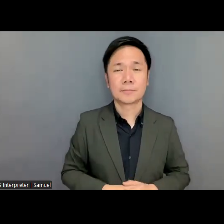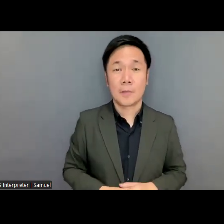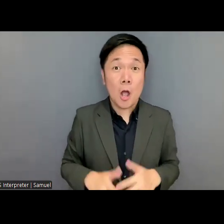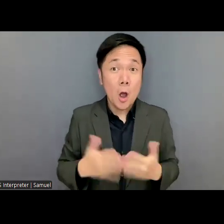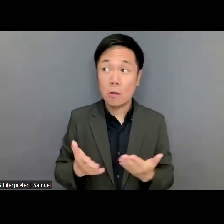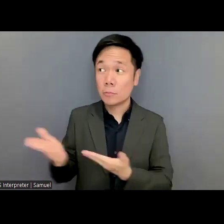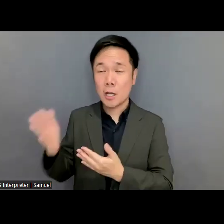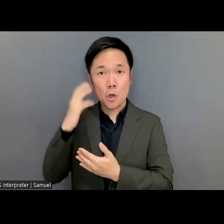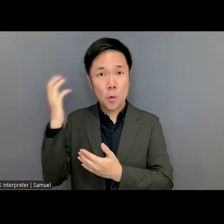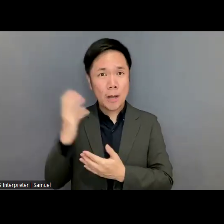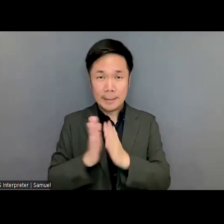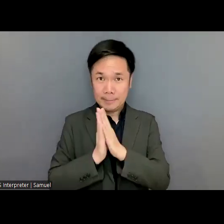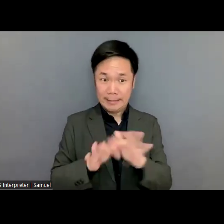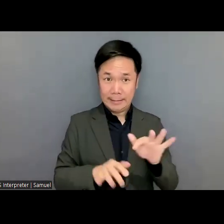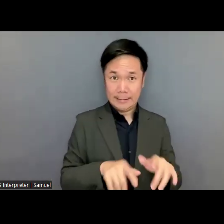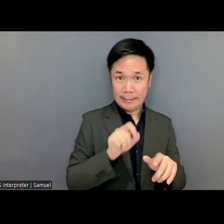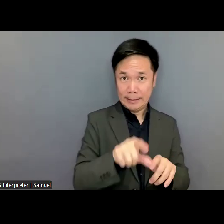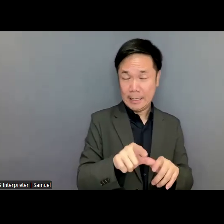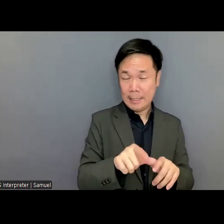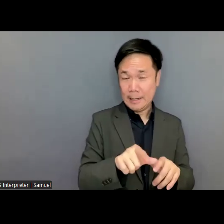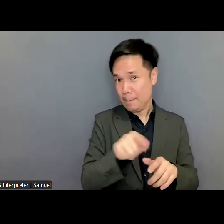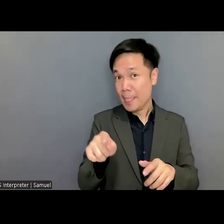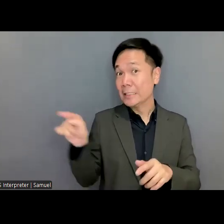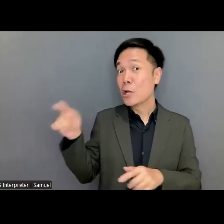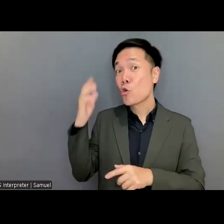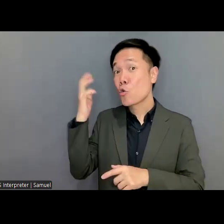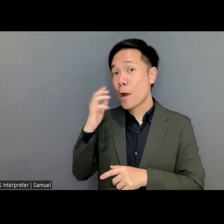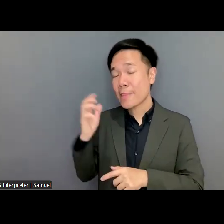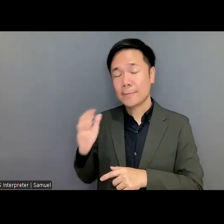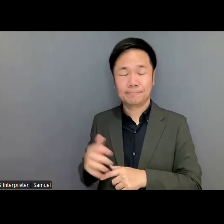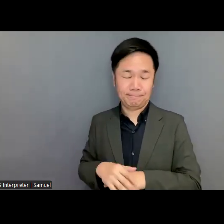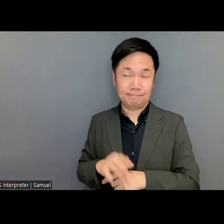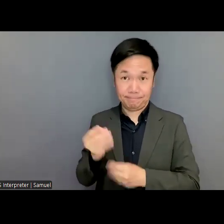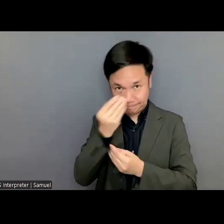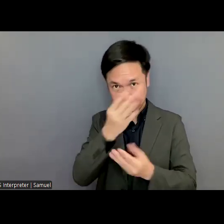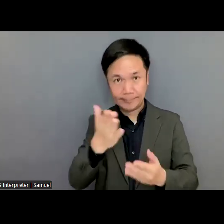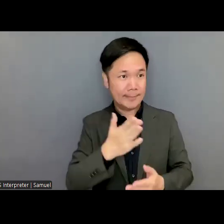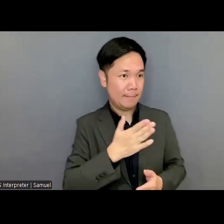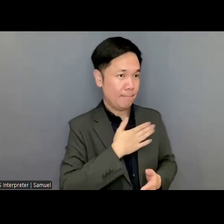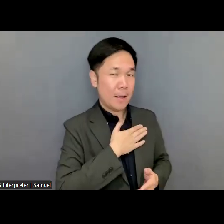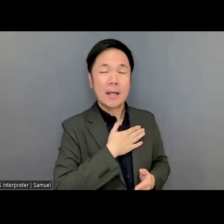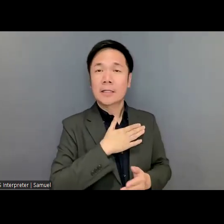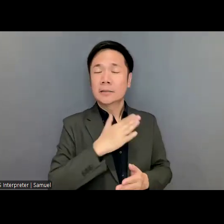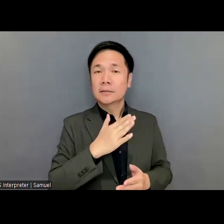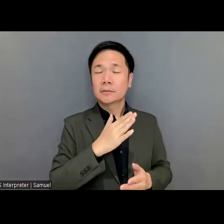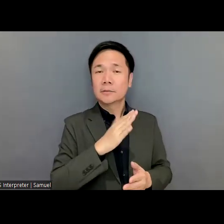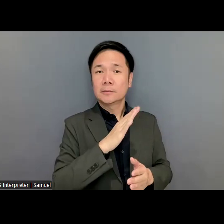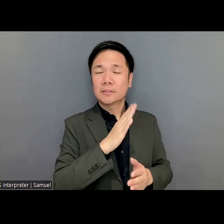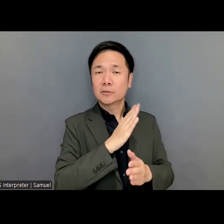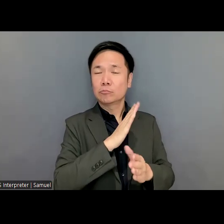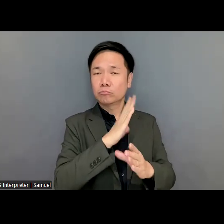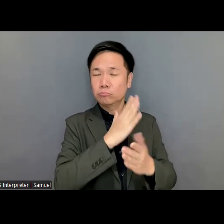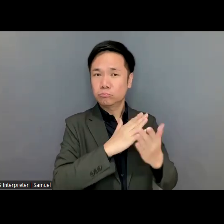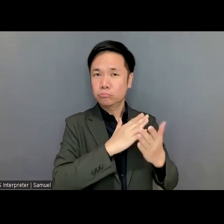can put my email in the chat, because as Greta mentioned, I am the Intersectionalities and Cross Movement